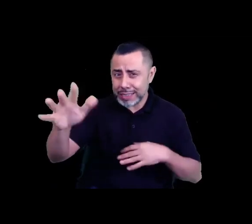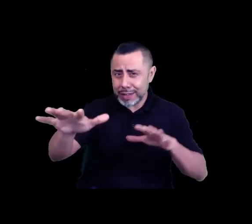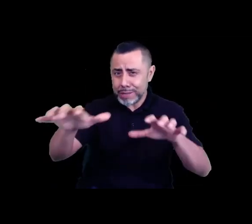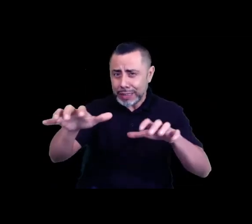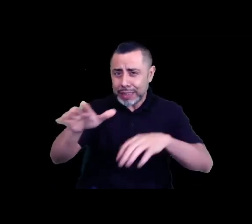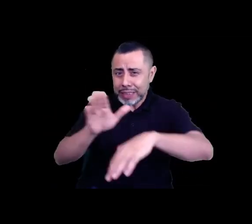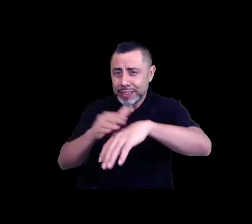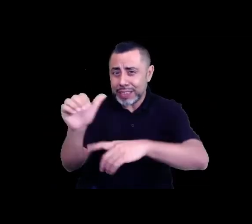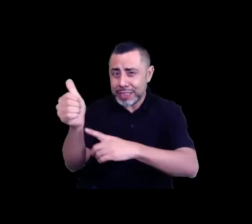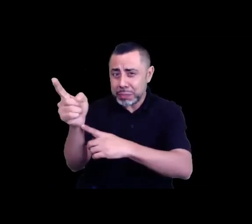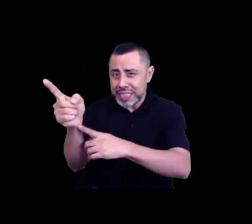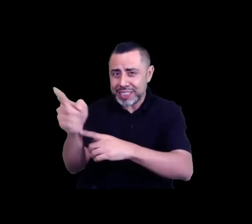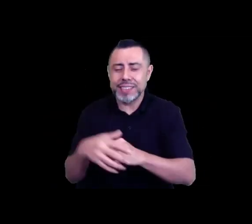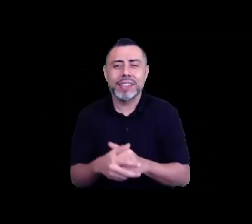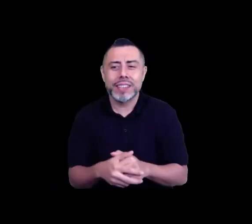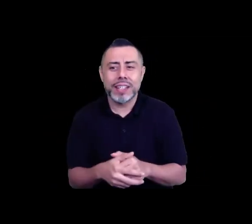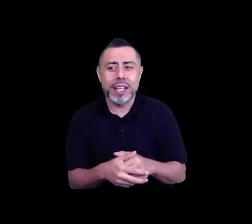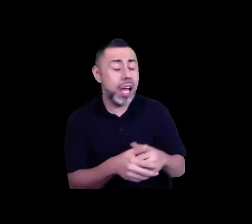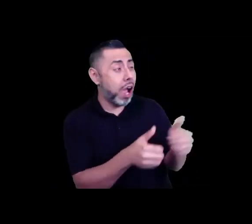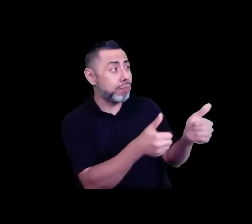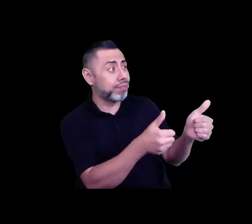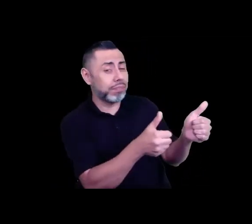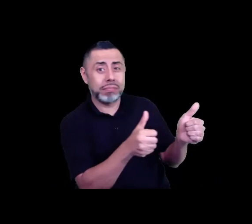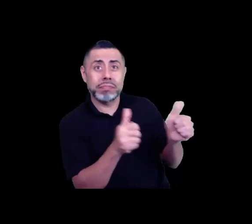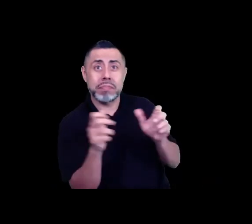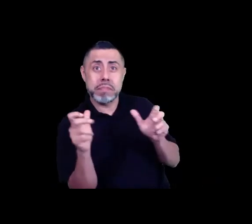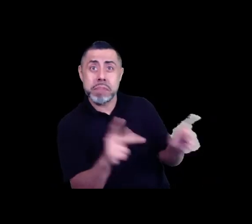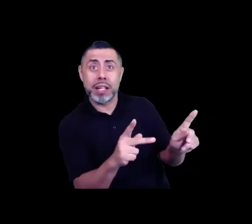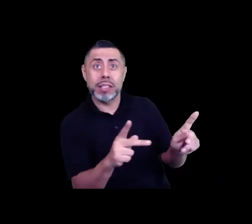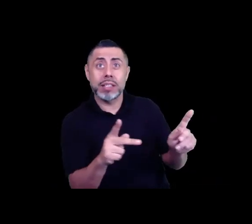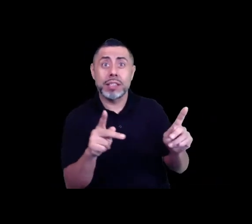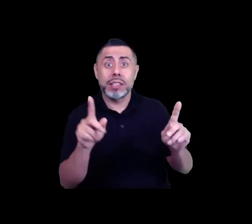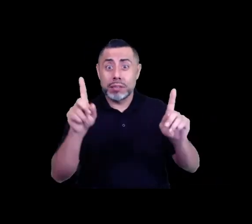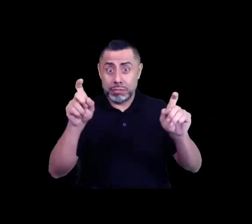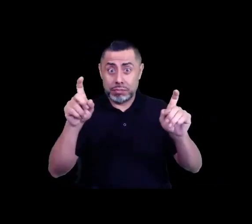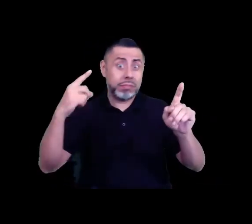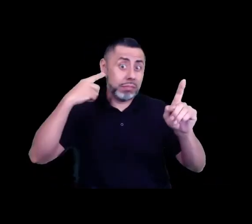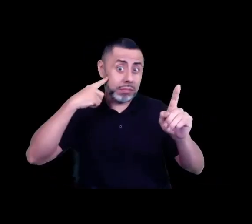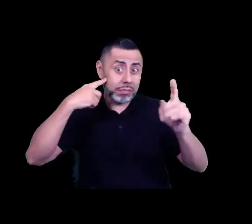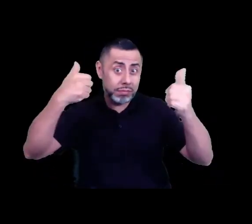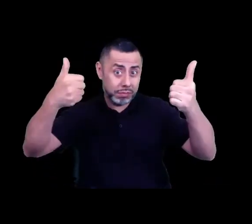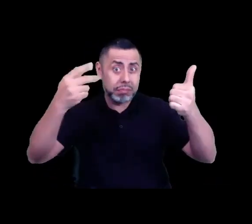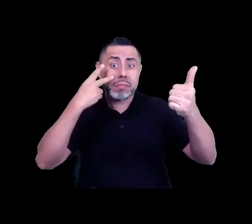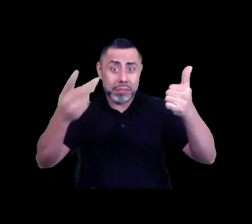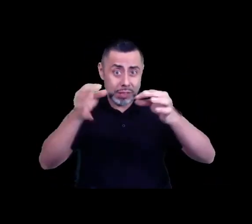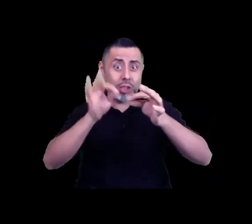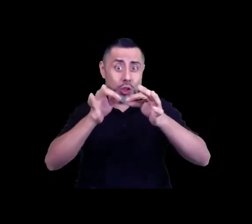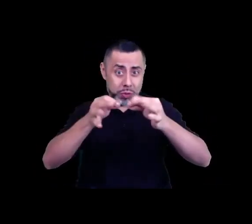Okay. Let's see here. I'm waiting until, can you hear me yet? I see the interpreter